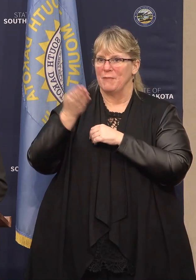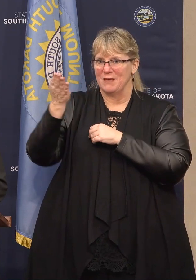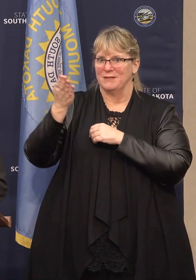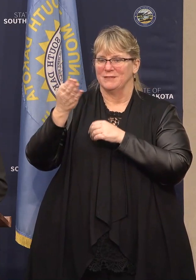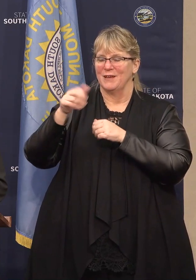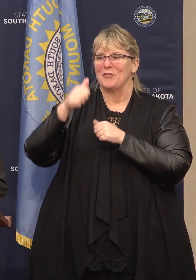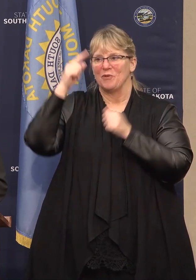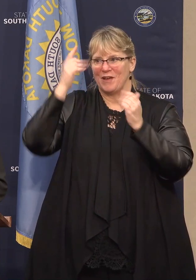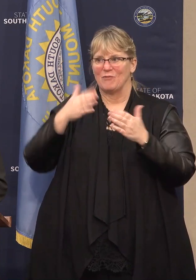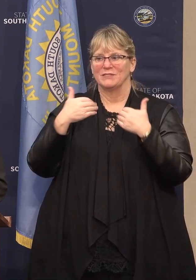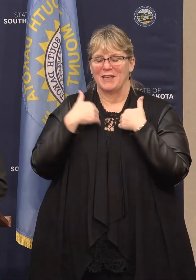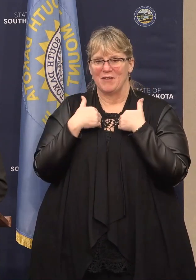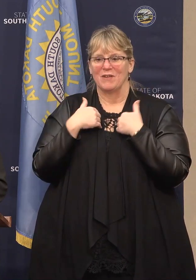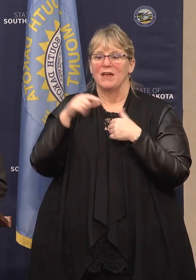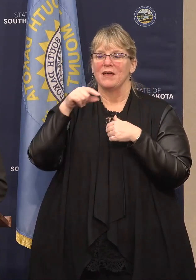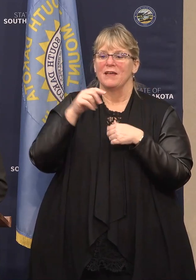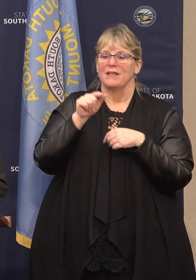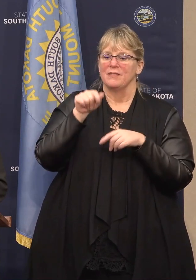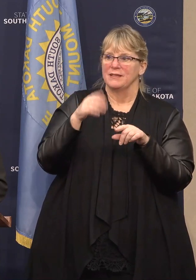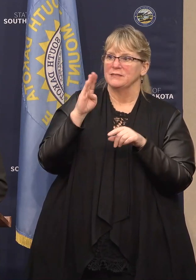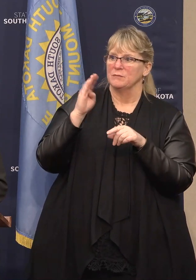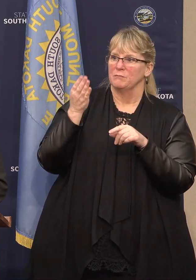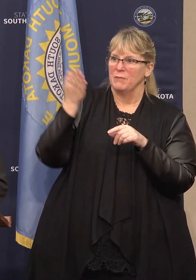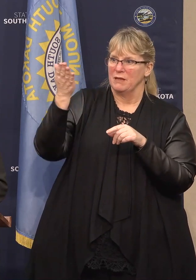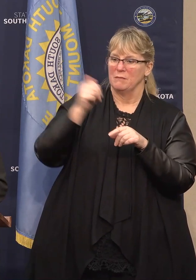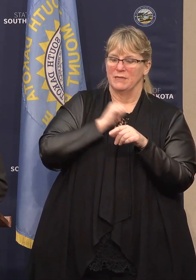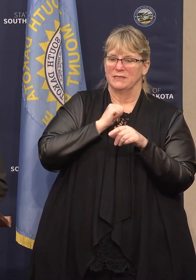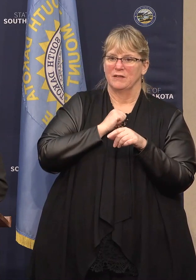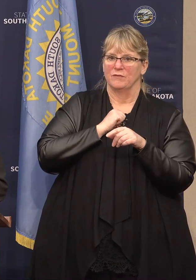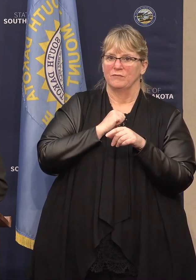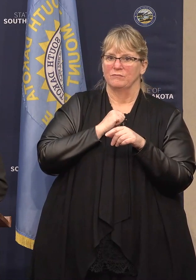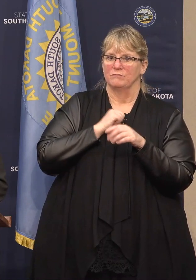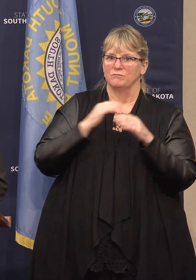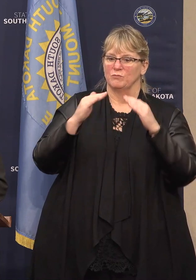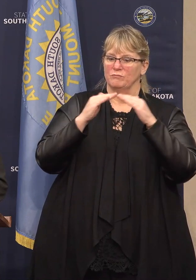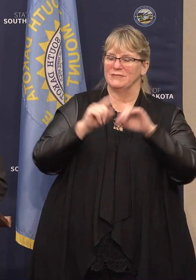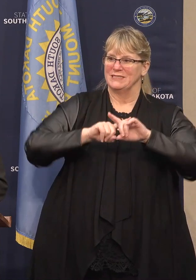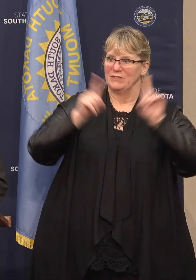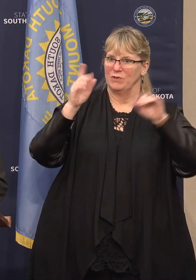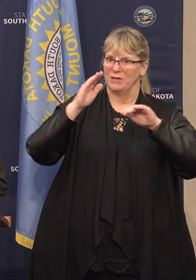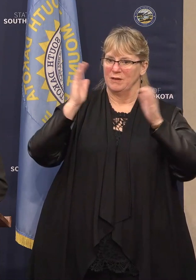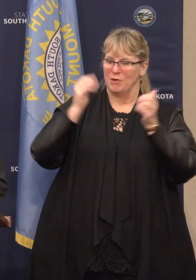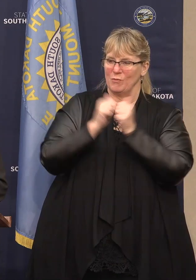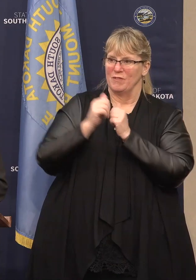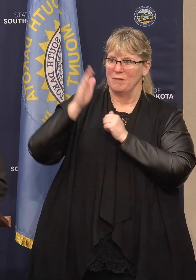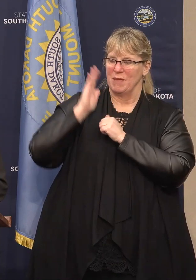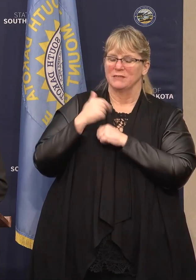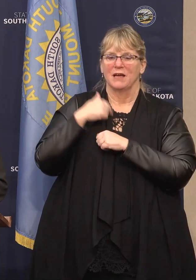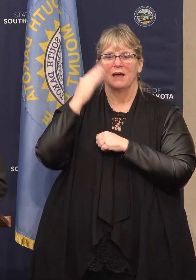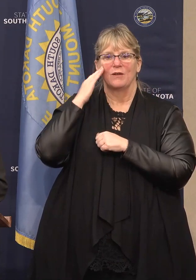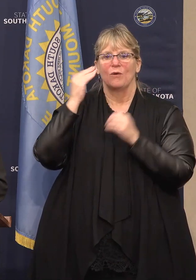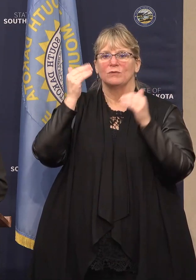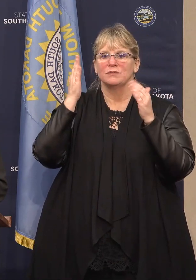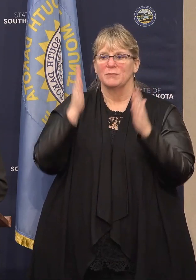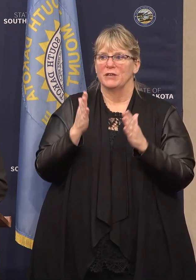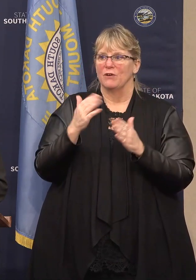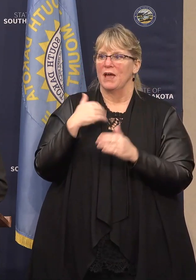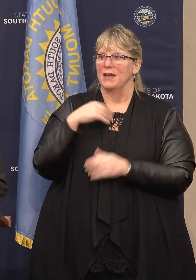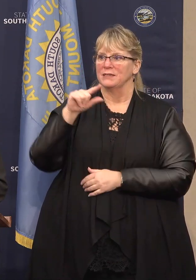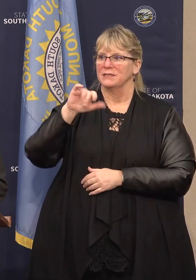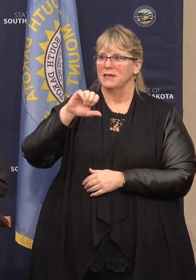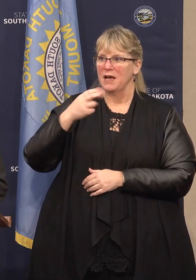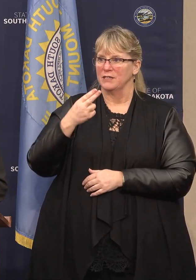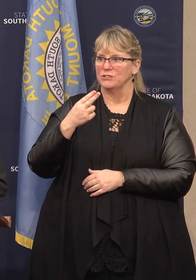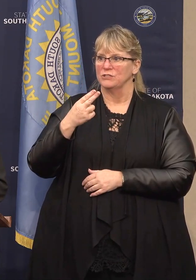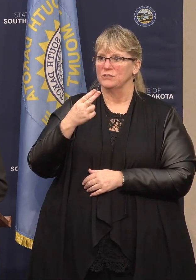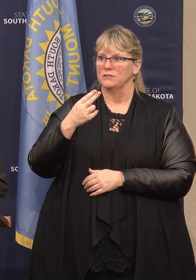brought. This bill and myself were treated very differently than in the past. I know Speaker Gosh has an issue with me, and I